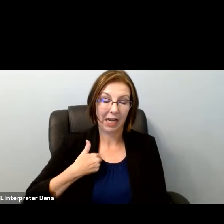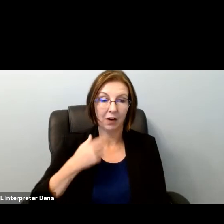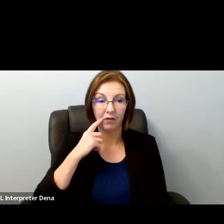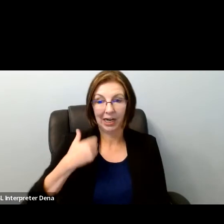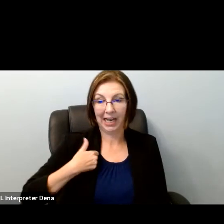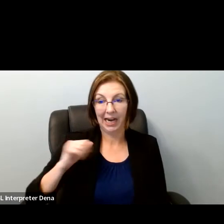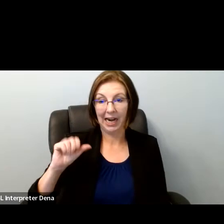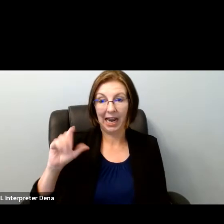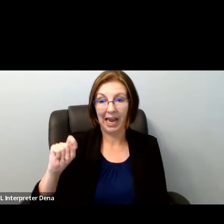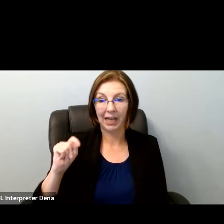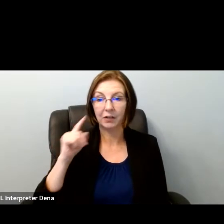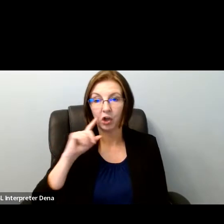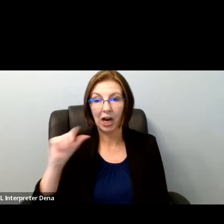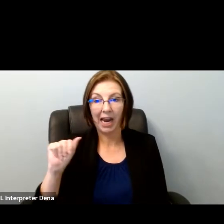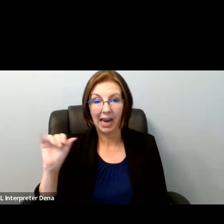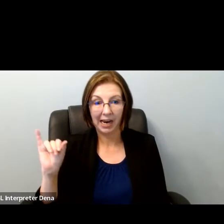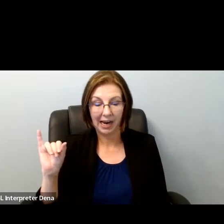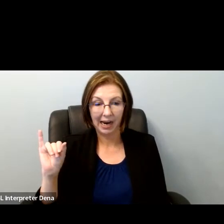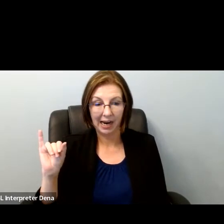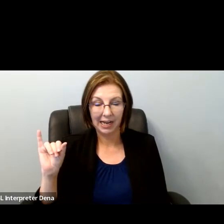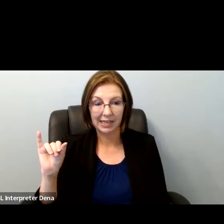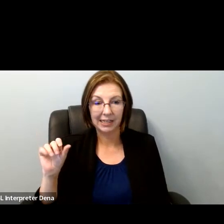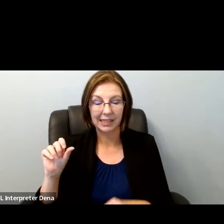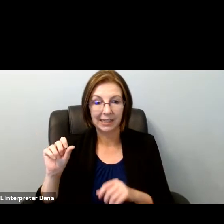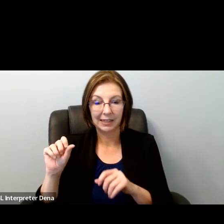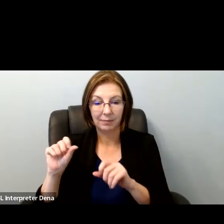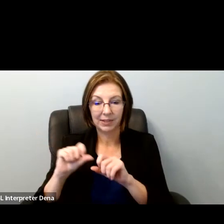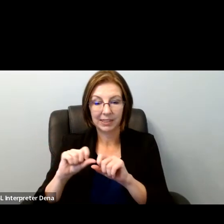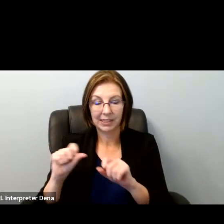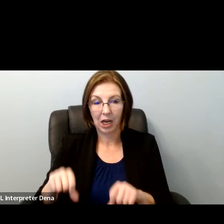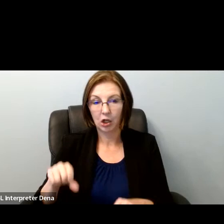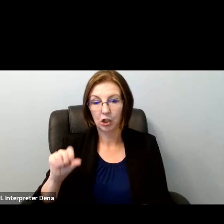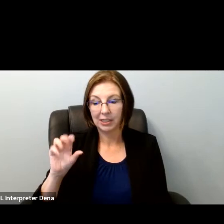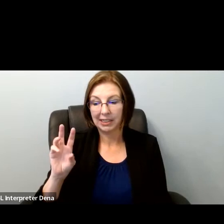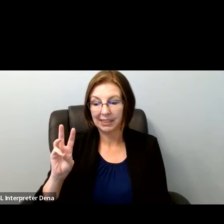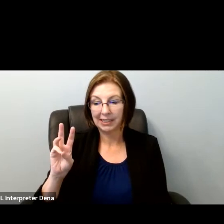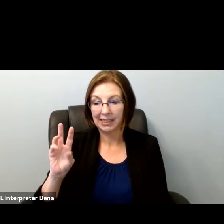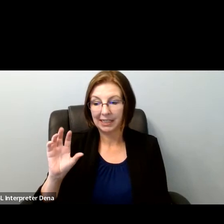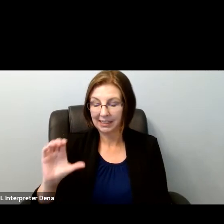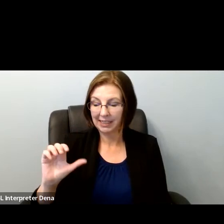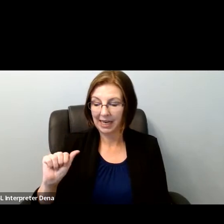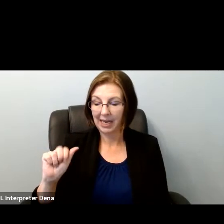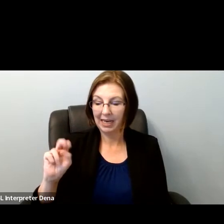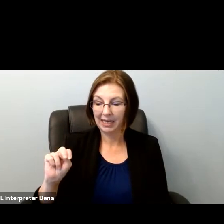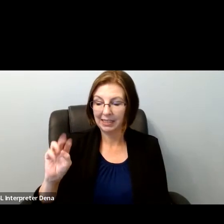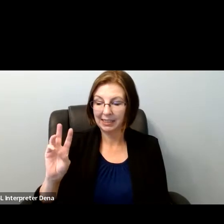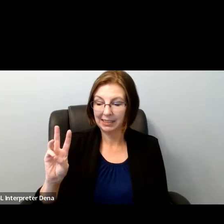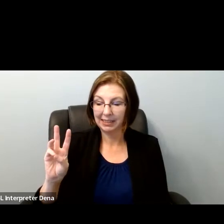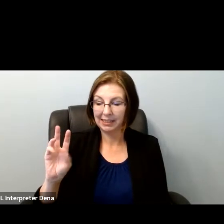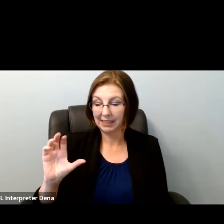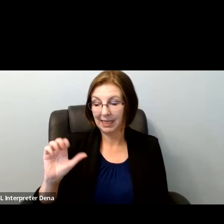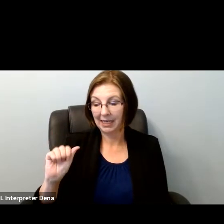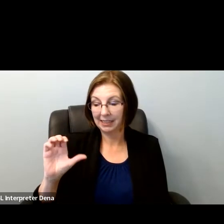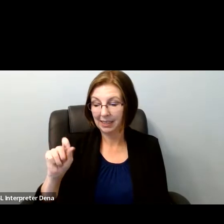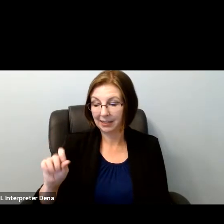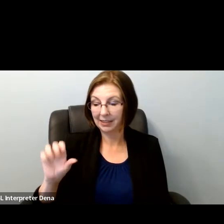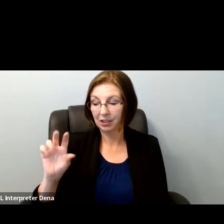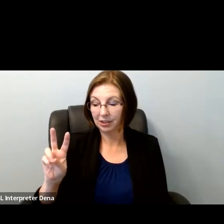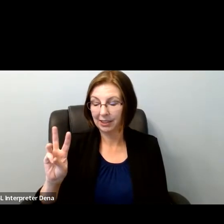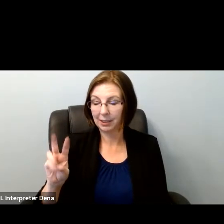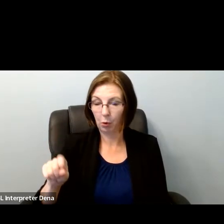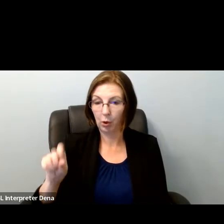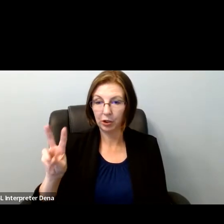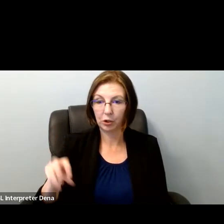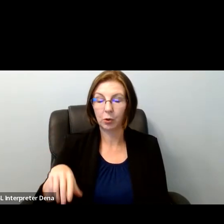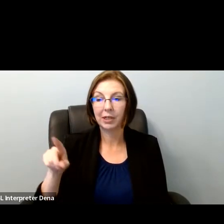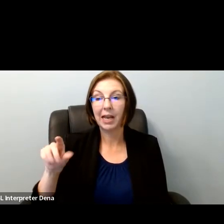on Artificial Intelligence Systems, standard CANASC 6.2, Accessible and Equitable